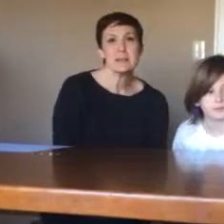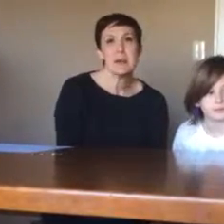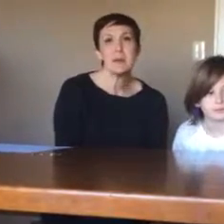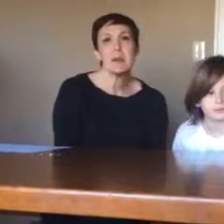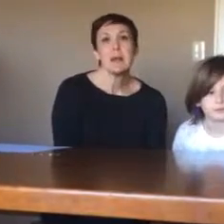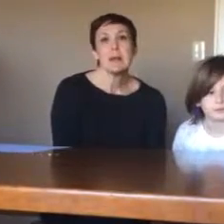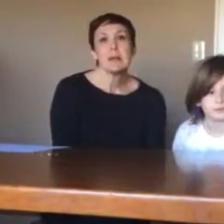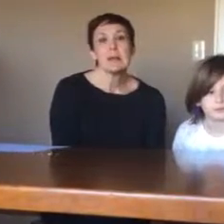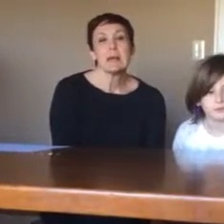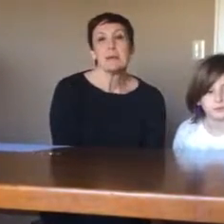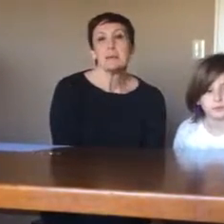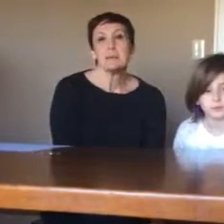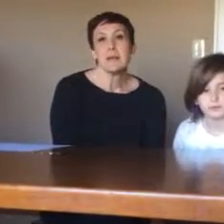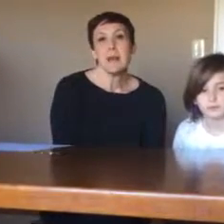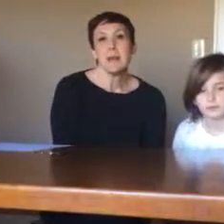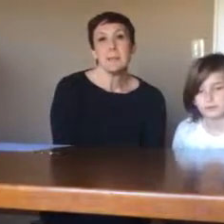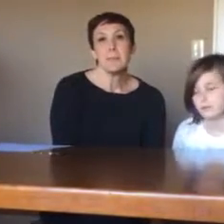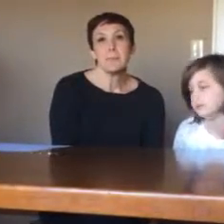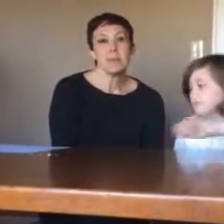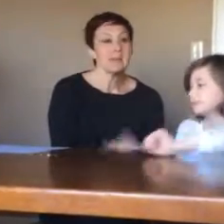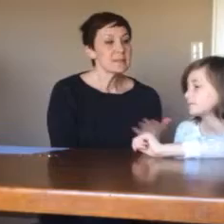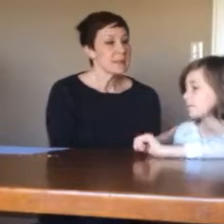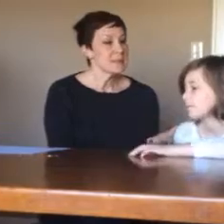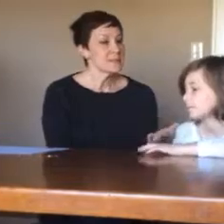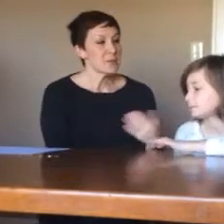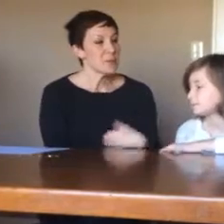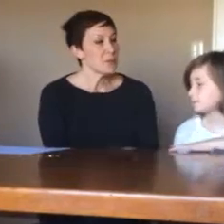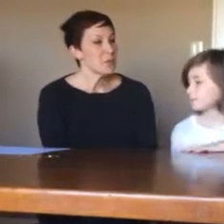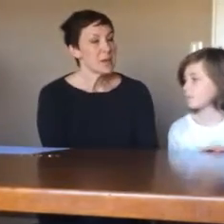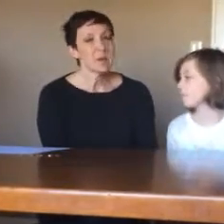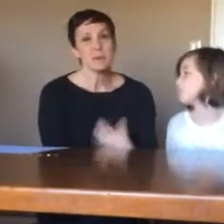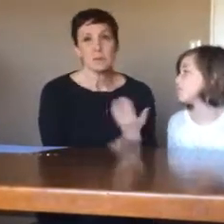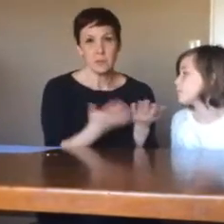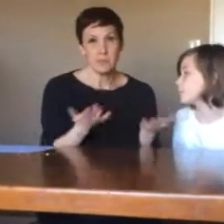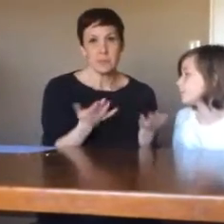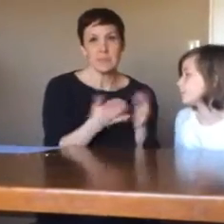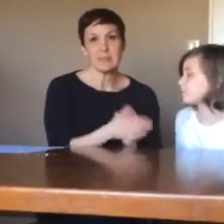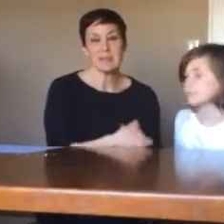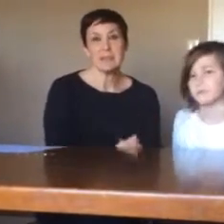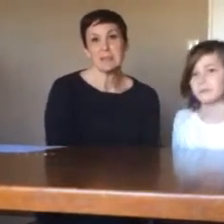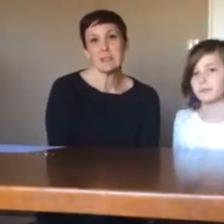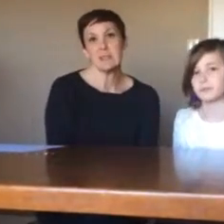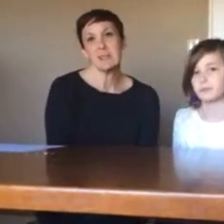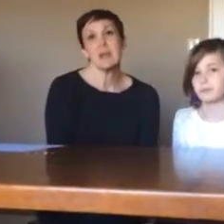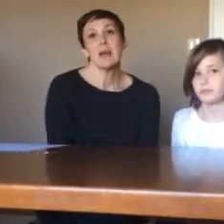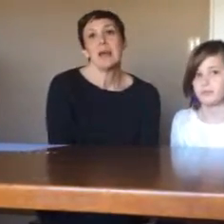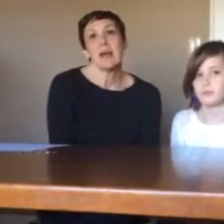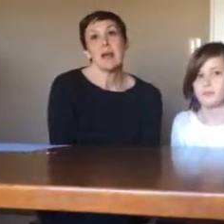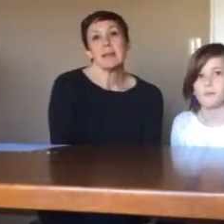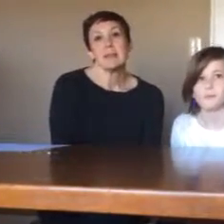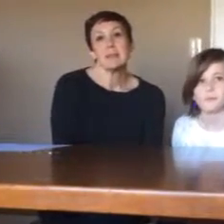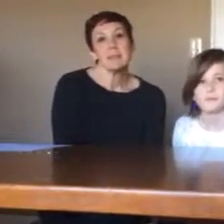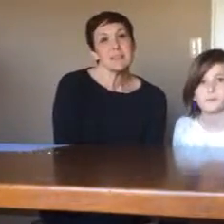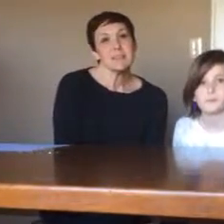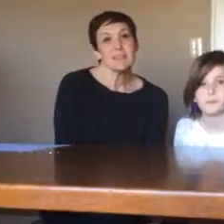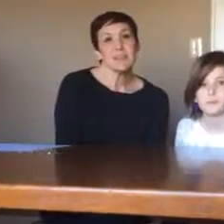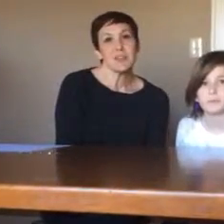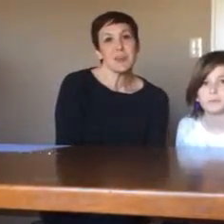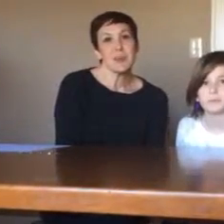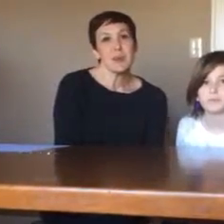step. And in this case for the cueing, so of course that's the antecedent. And in this case for the cueing,